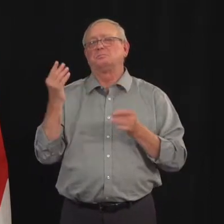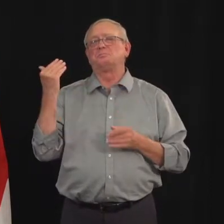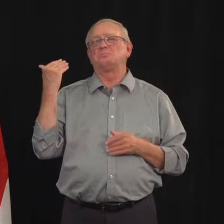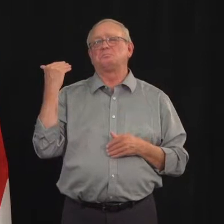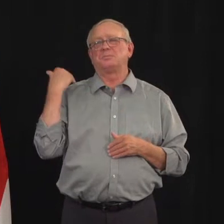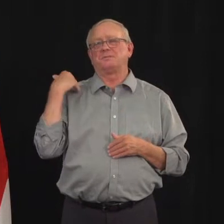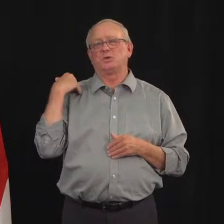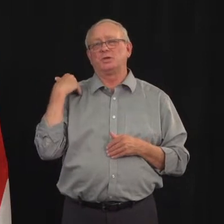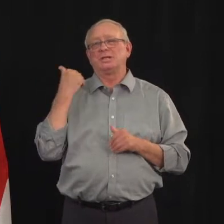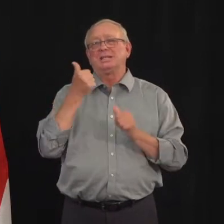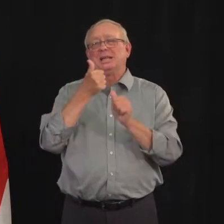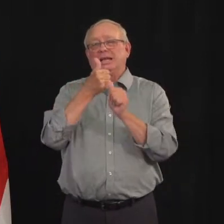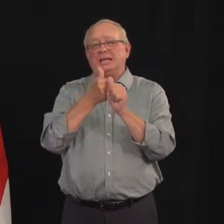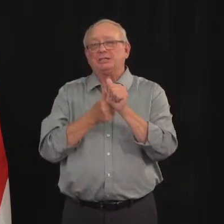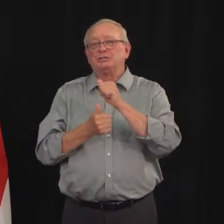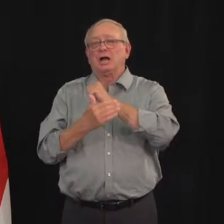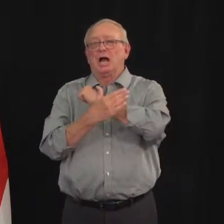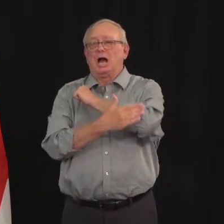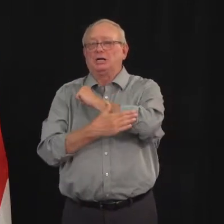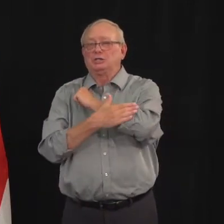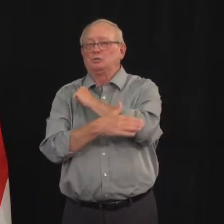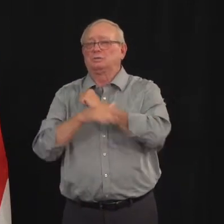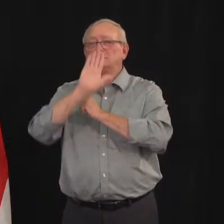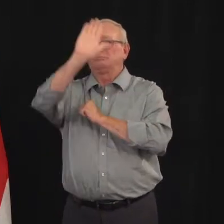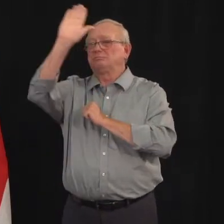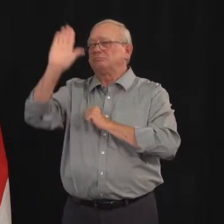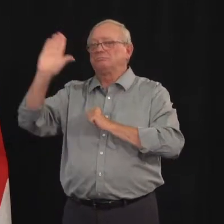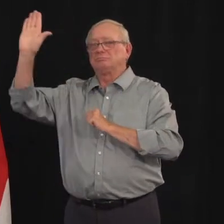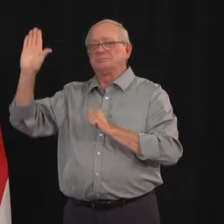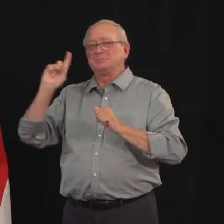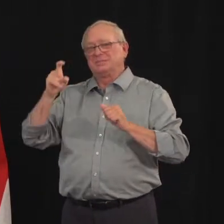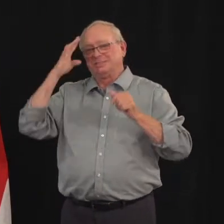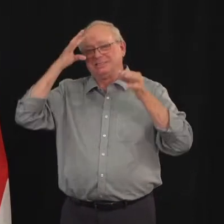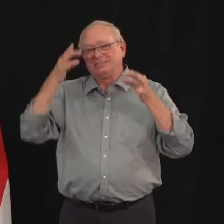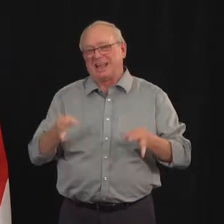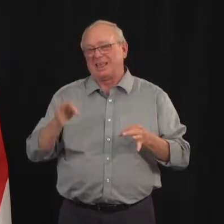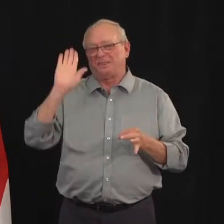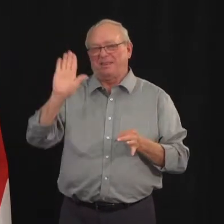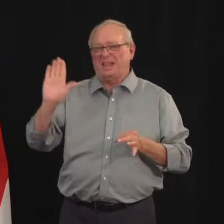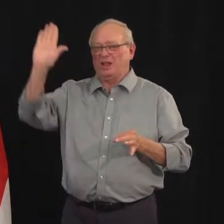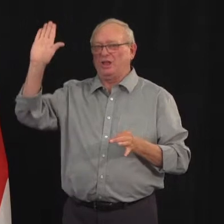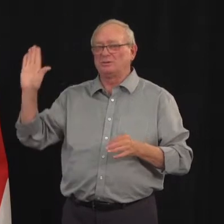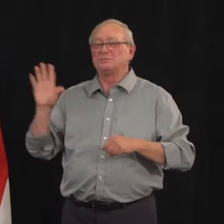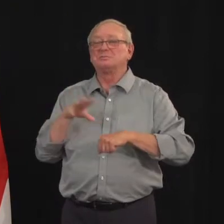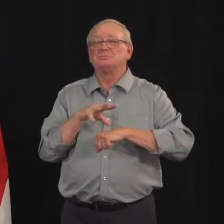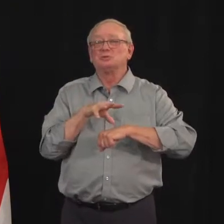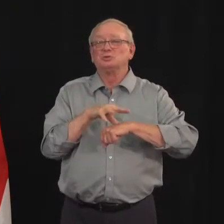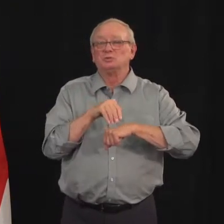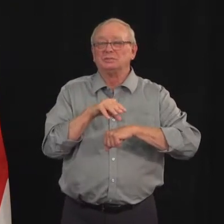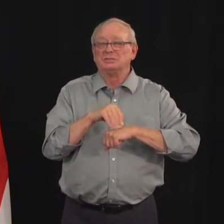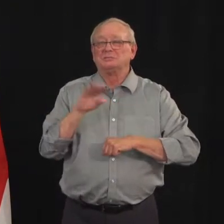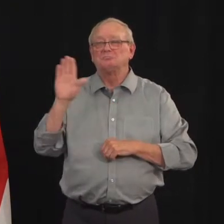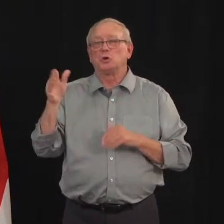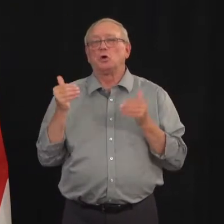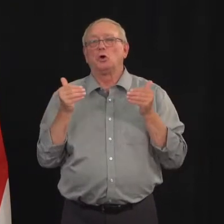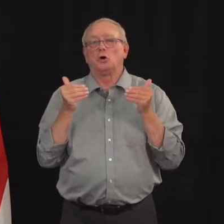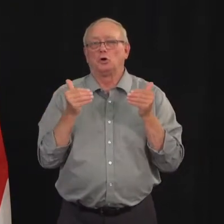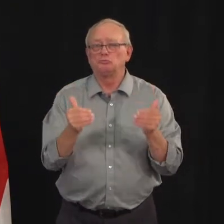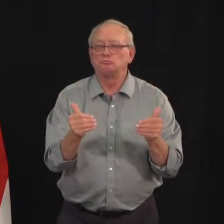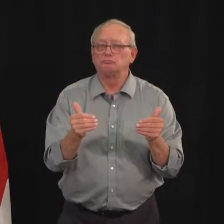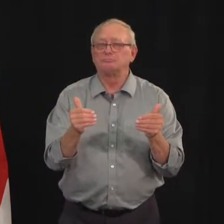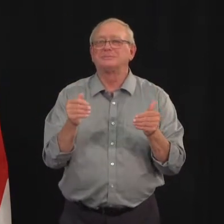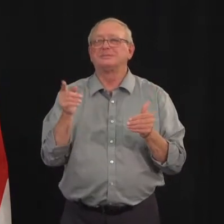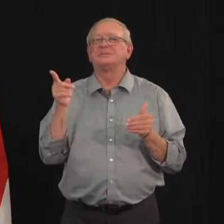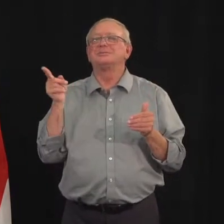no one perfect way through this. And the approach that Sweden has taken has had a cost of higher deaths per